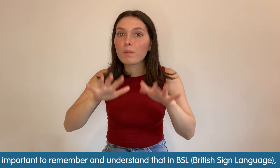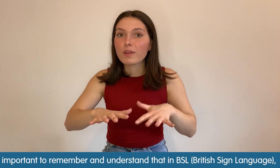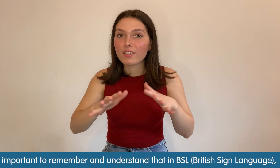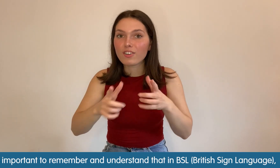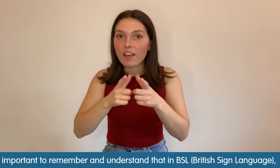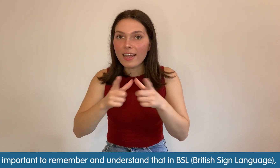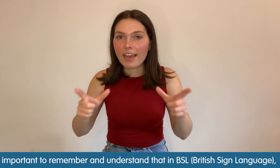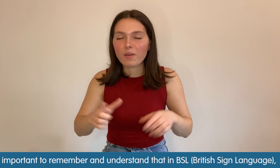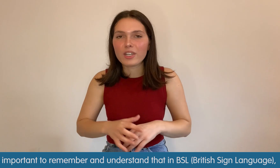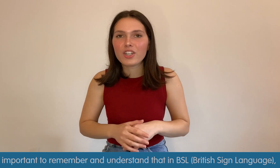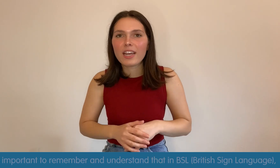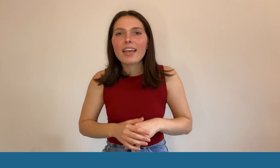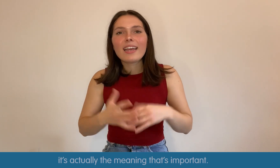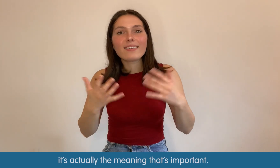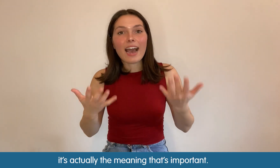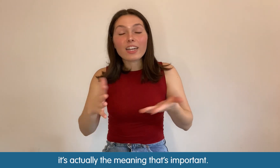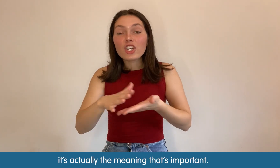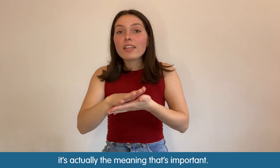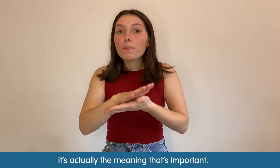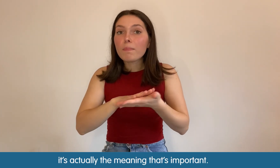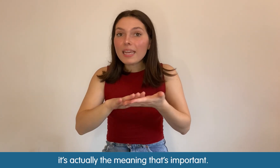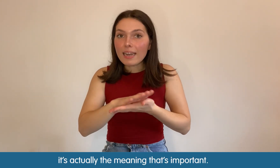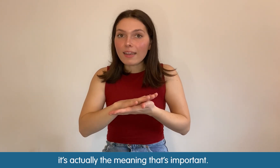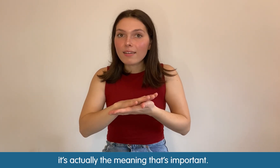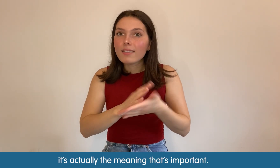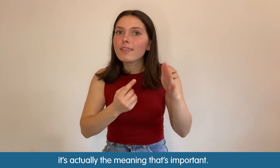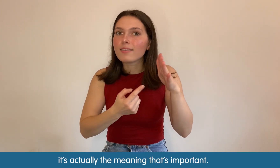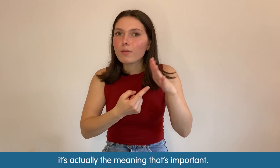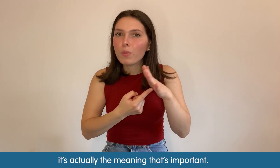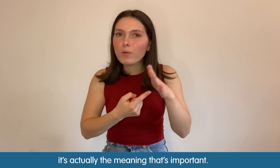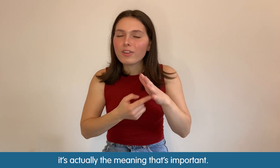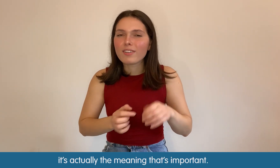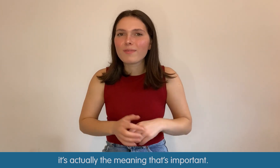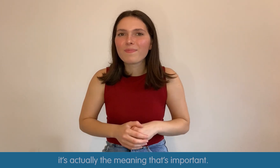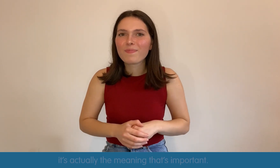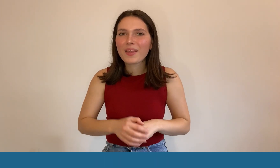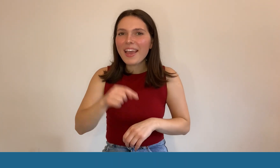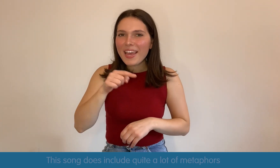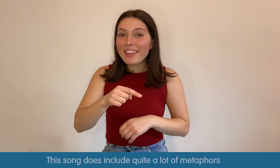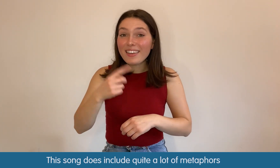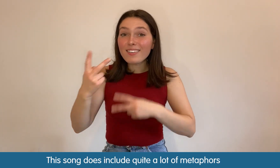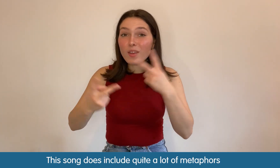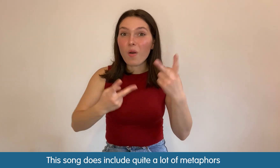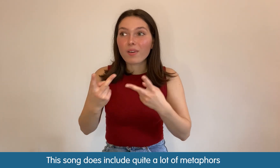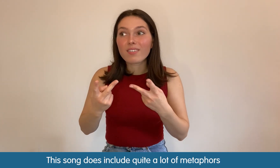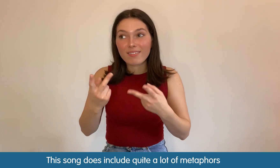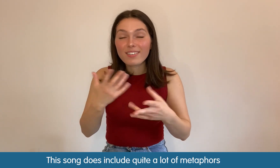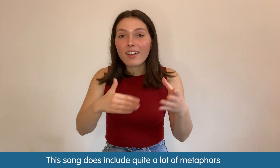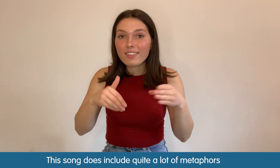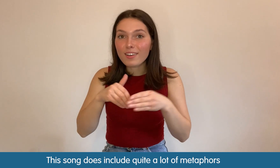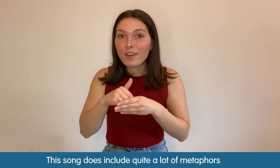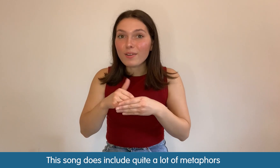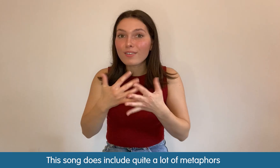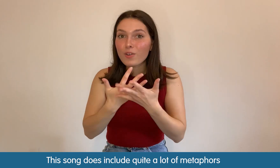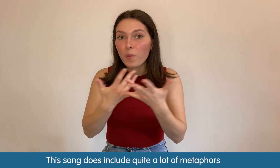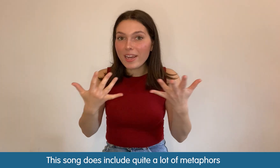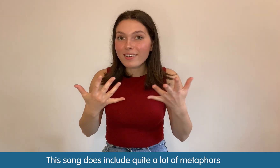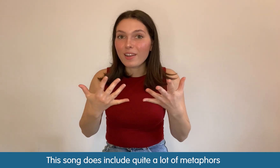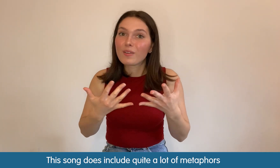British Sign Language, it's actually the meaning that's important. This song does include quite a lot